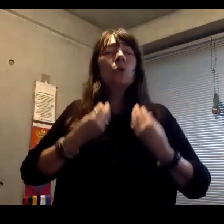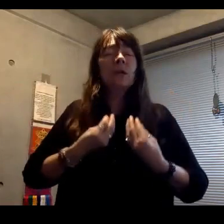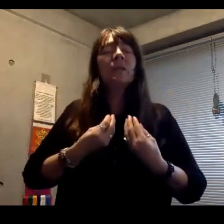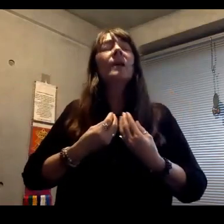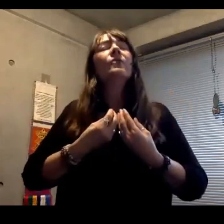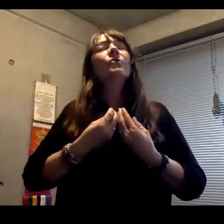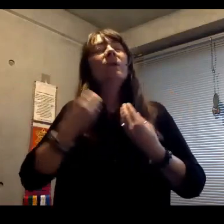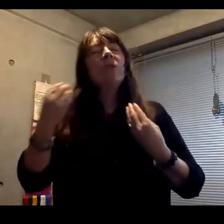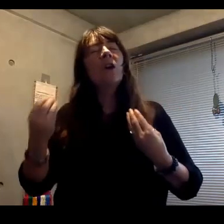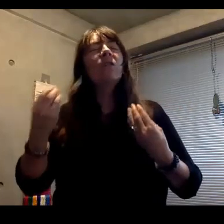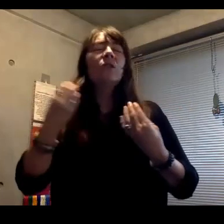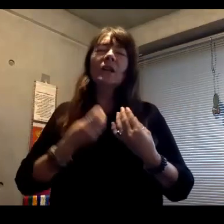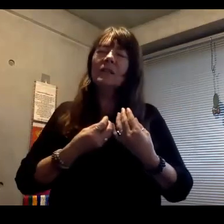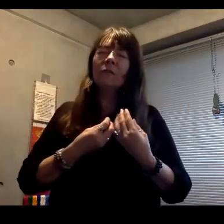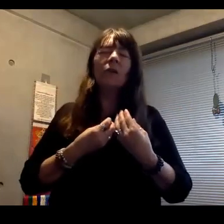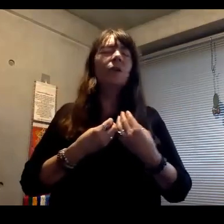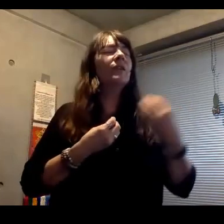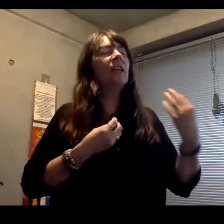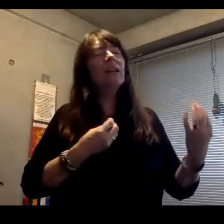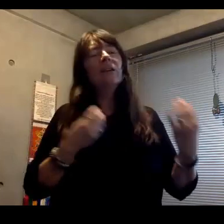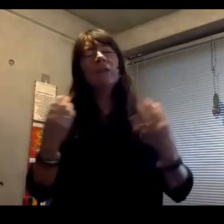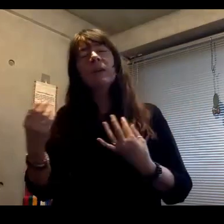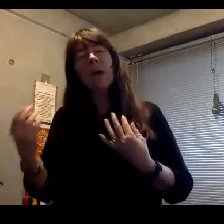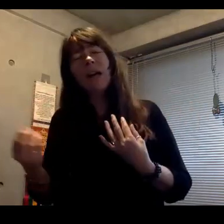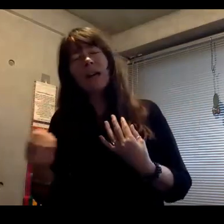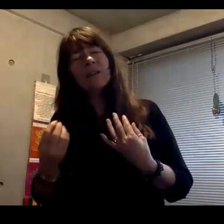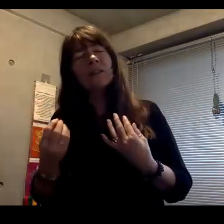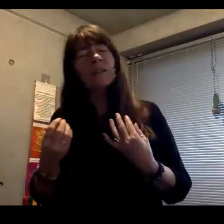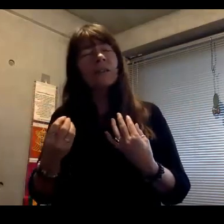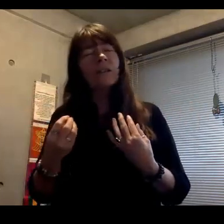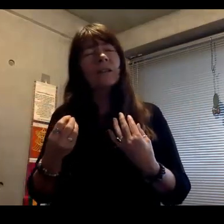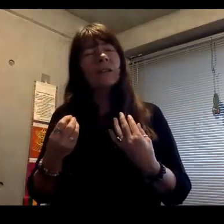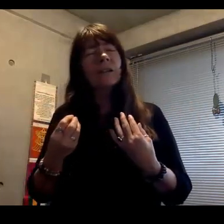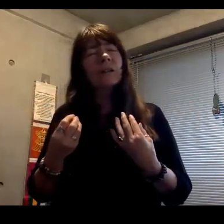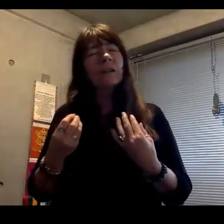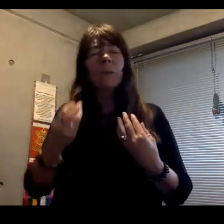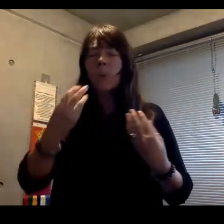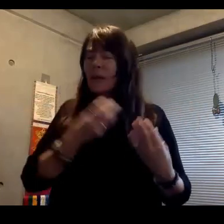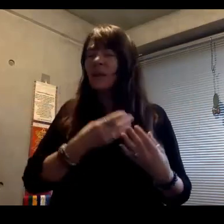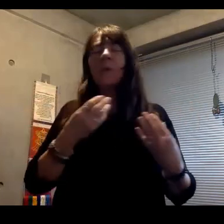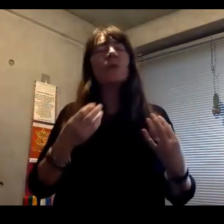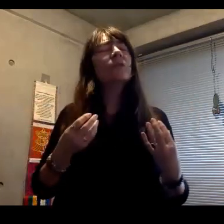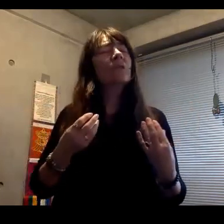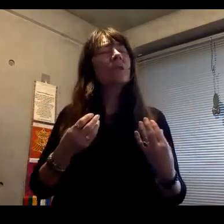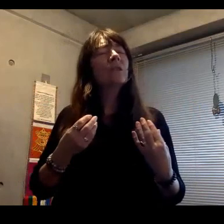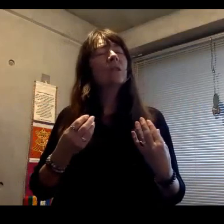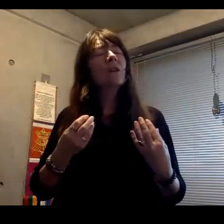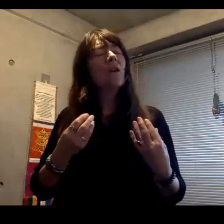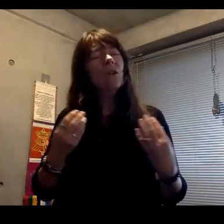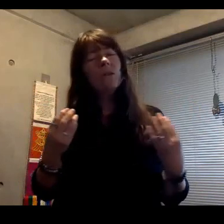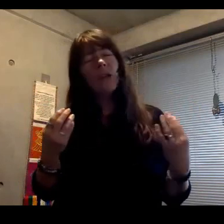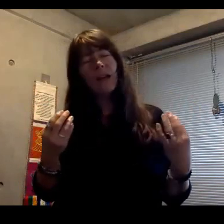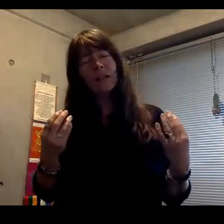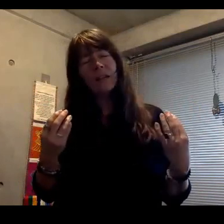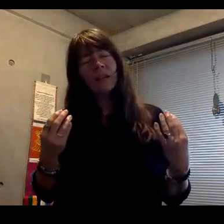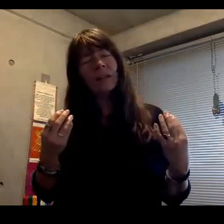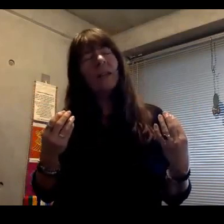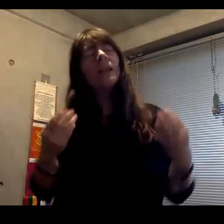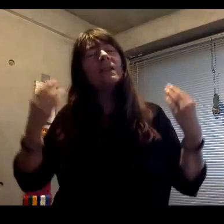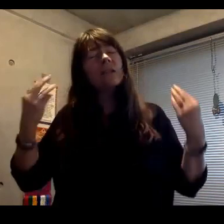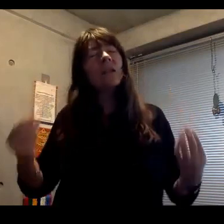own choice to evolve, not evolve, live, pass, oppress others. All of